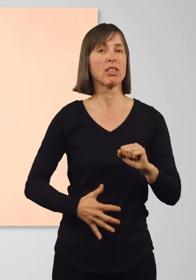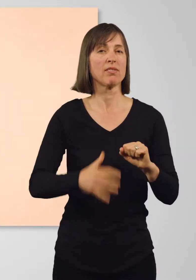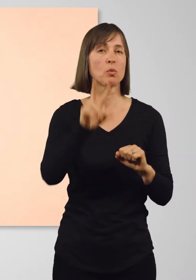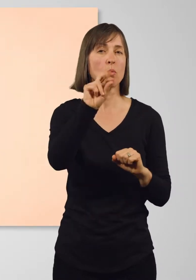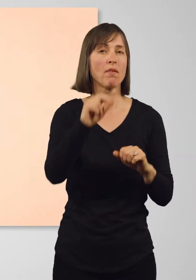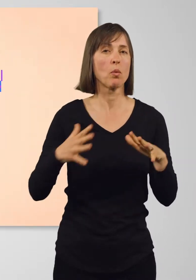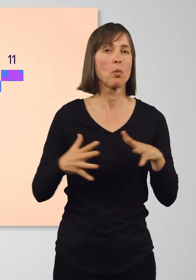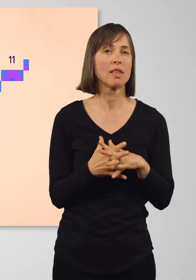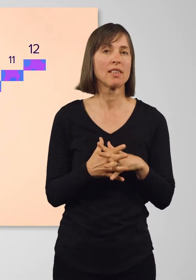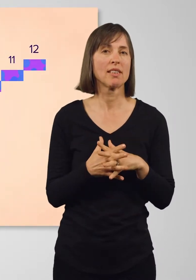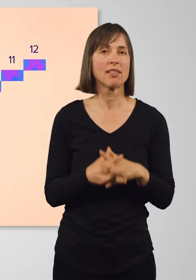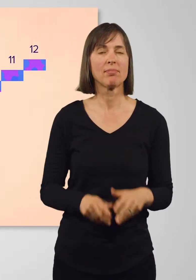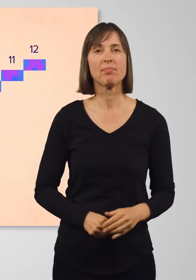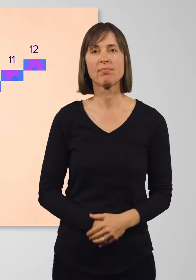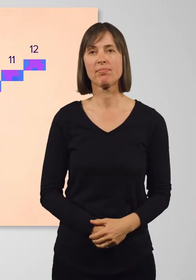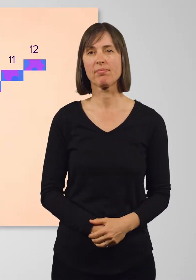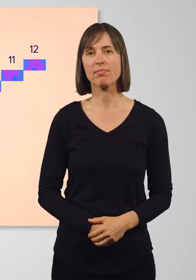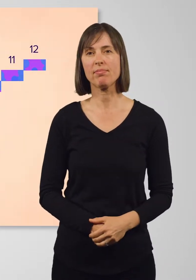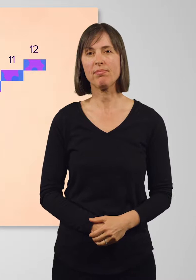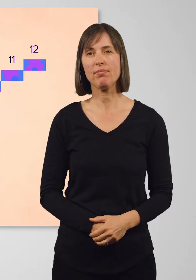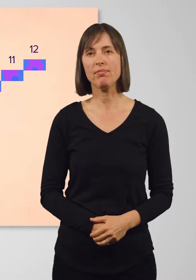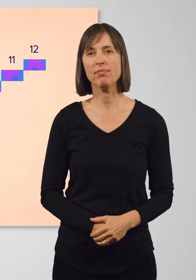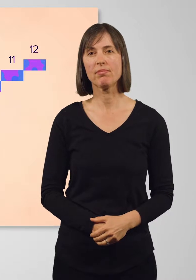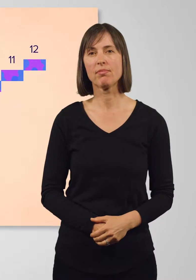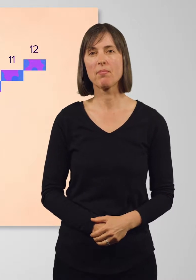It can last for 12 weeks.